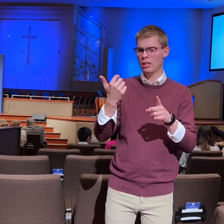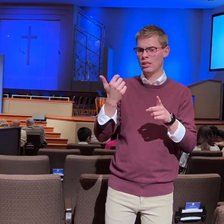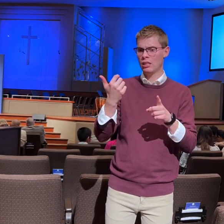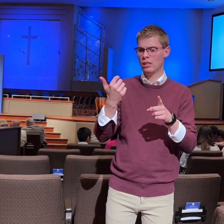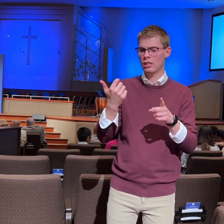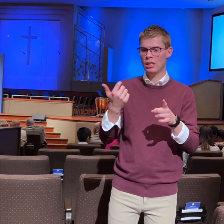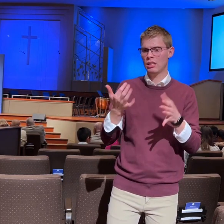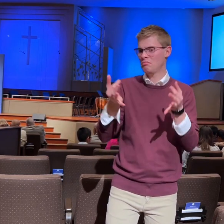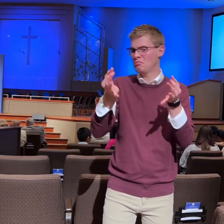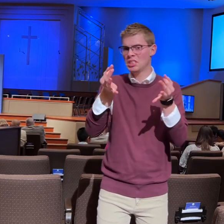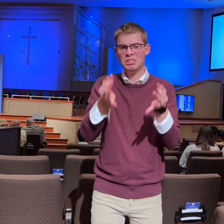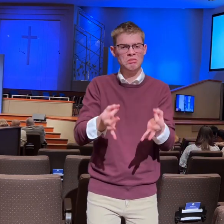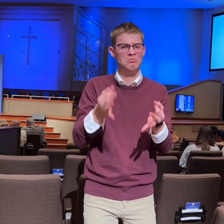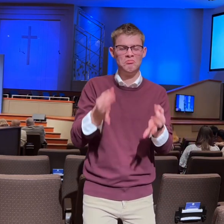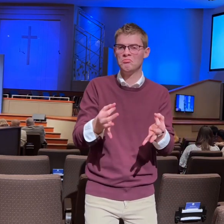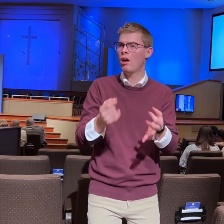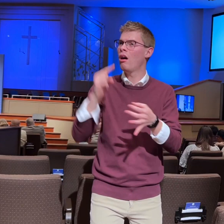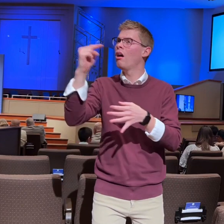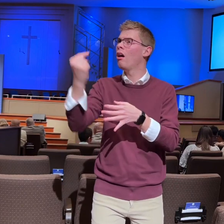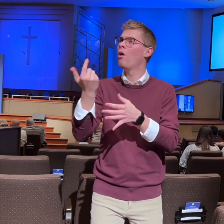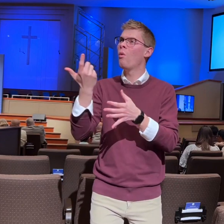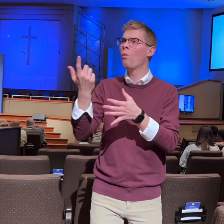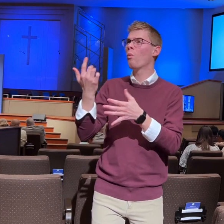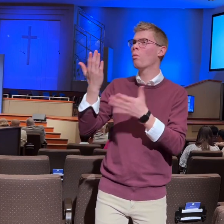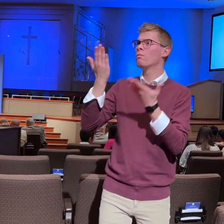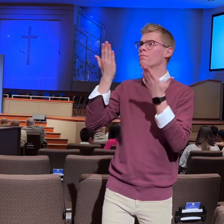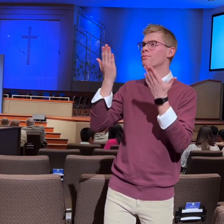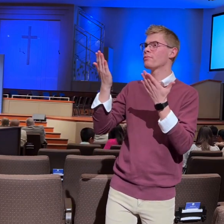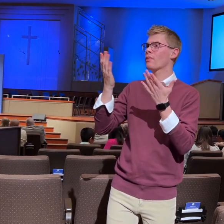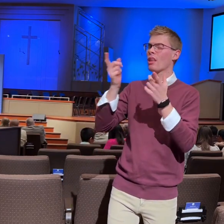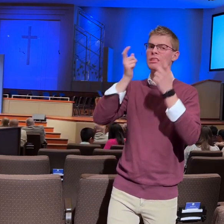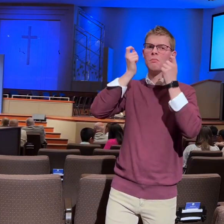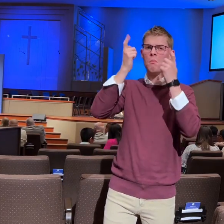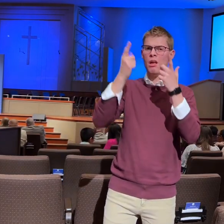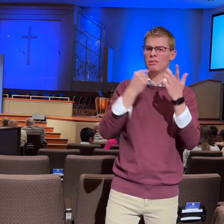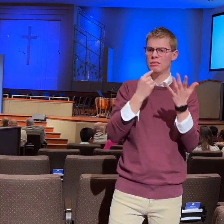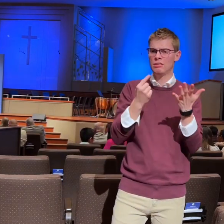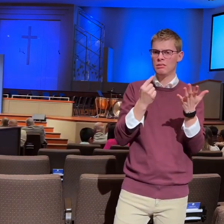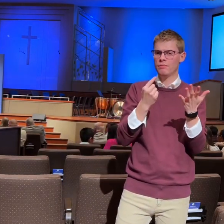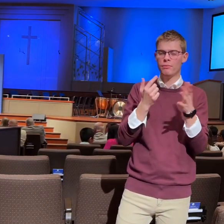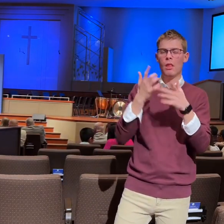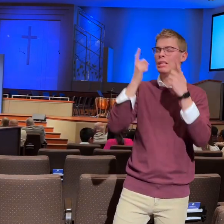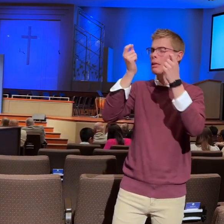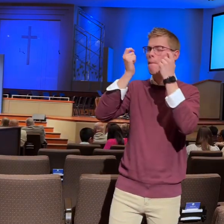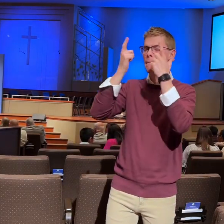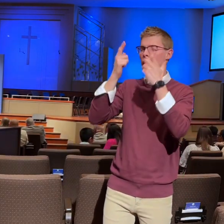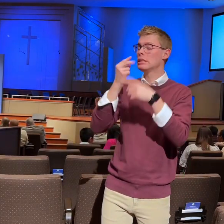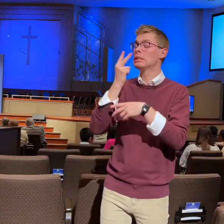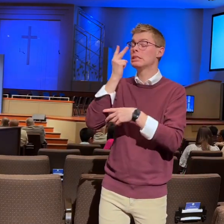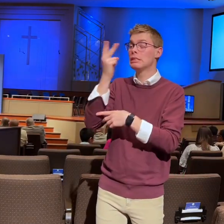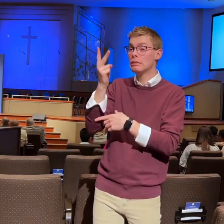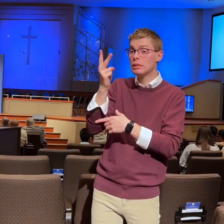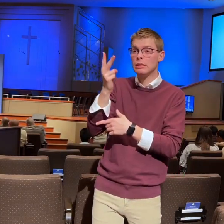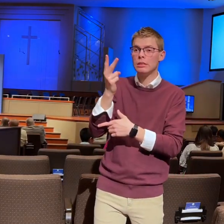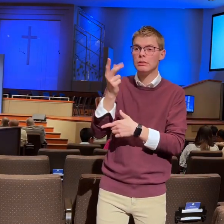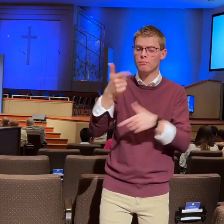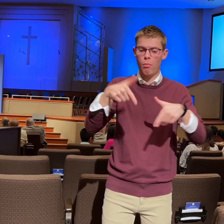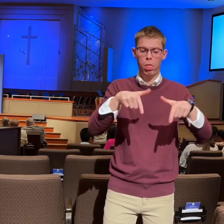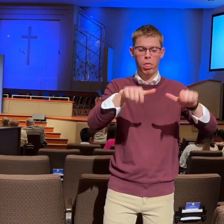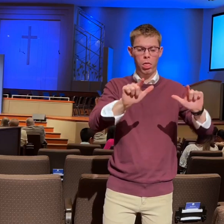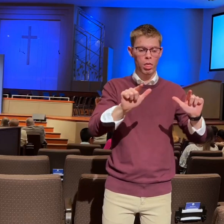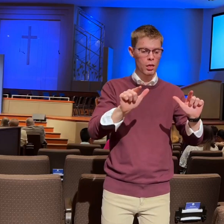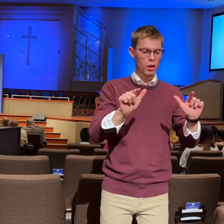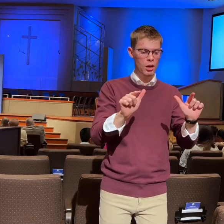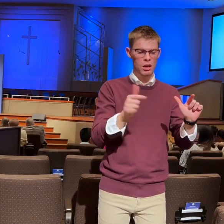pop up on their social media. It's amazing what pops up on a screen. It's amazing what someone hears on the radio.